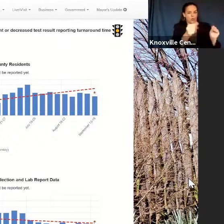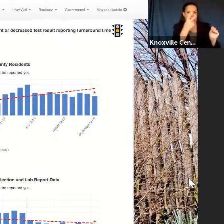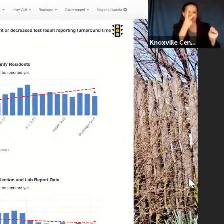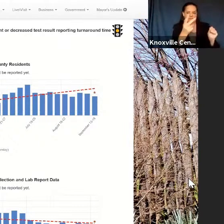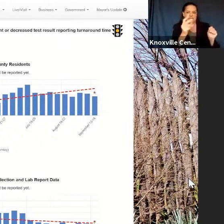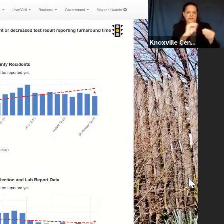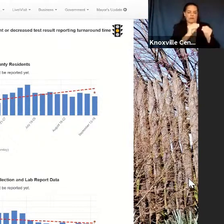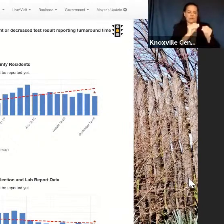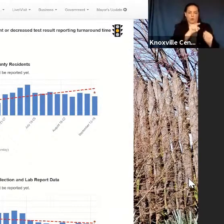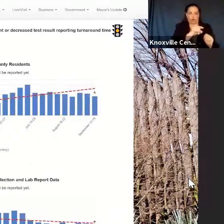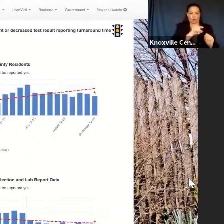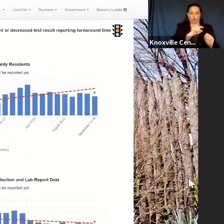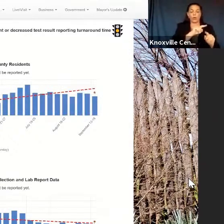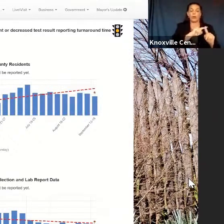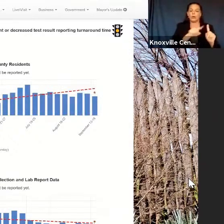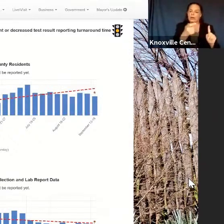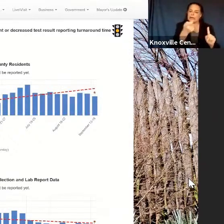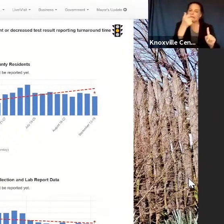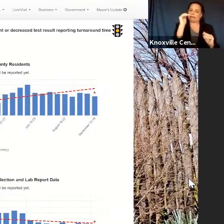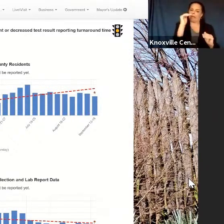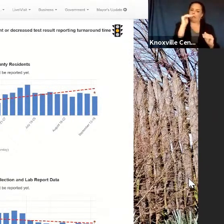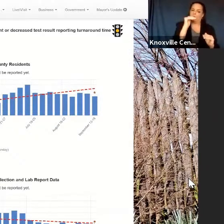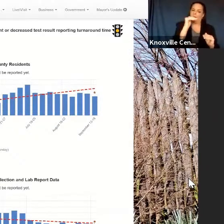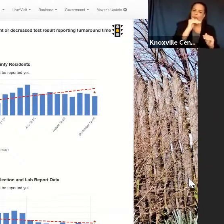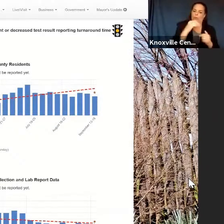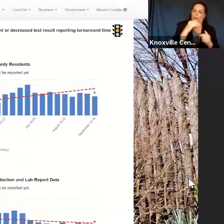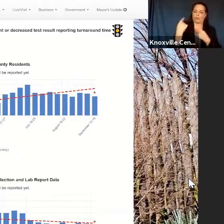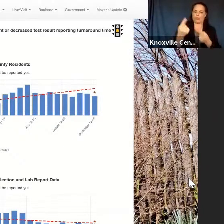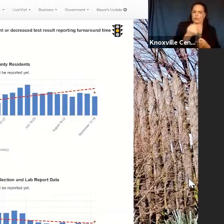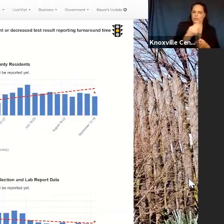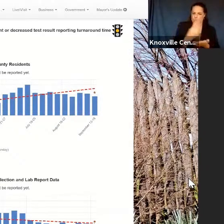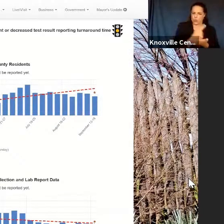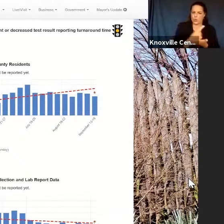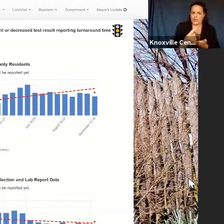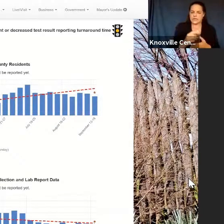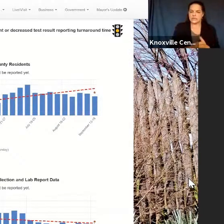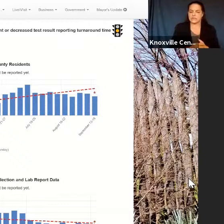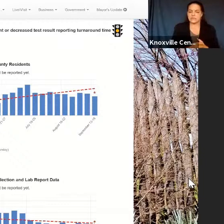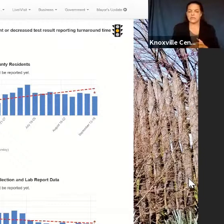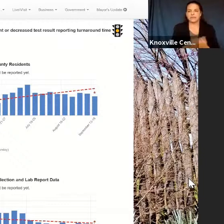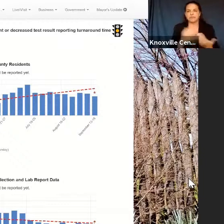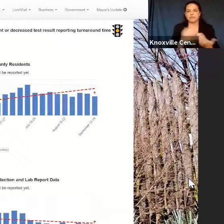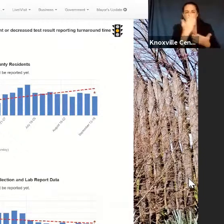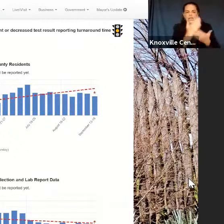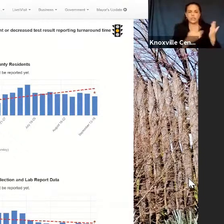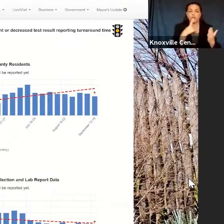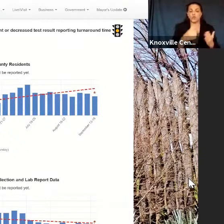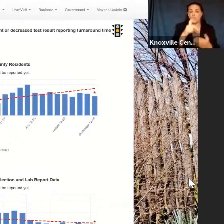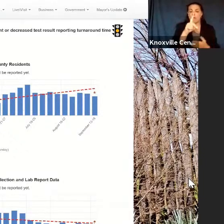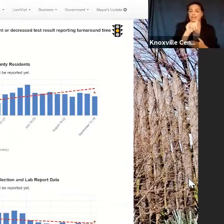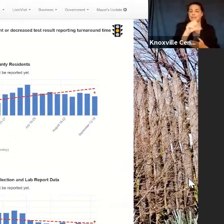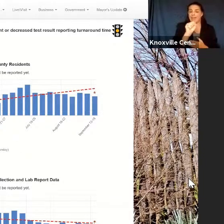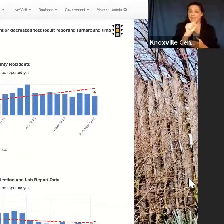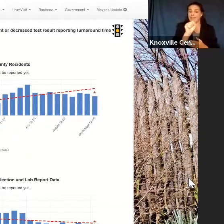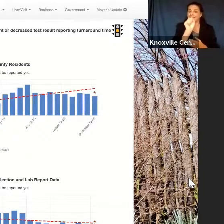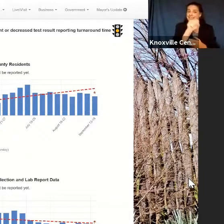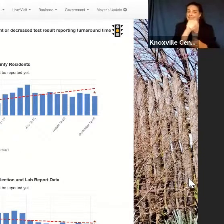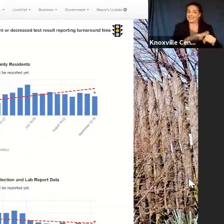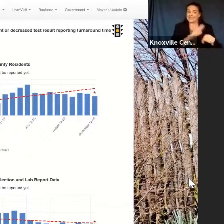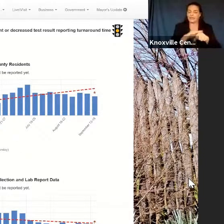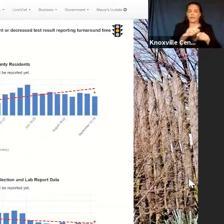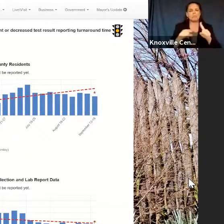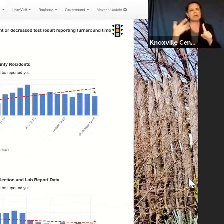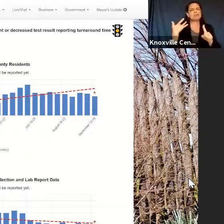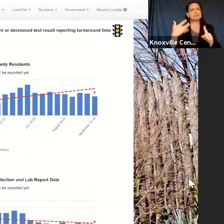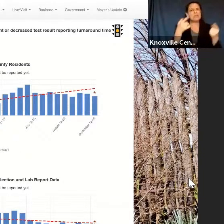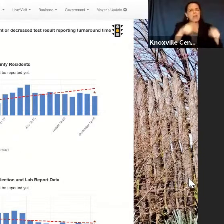trend line, but there is a slight downward trend over the last few weeks. There have been some red days noted, but those are typically on